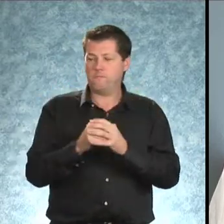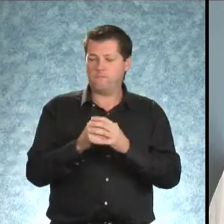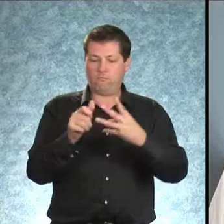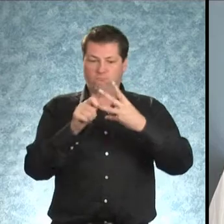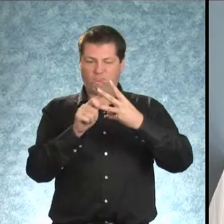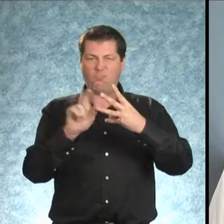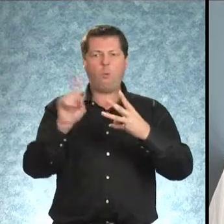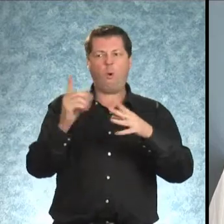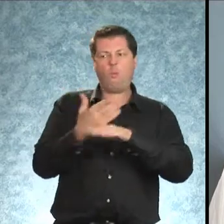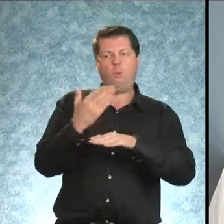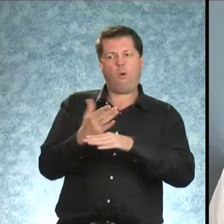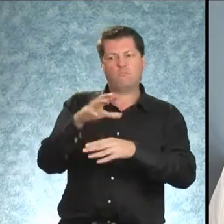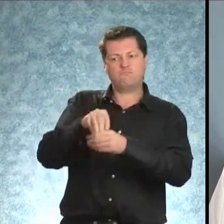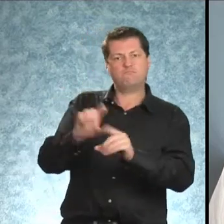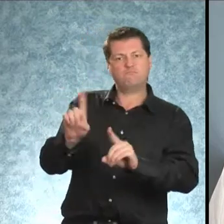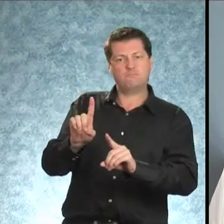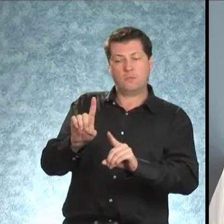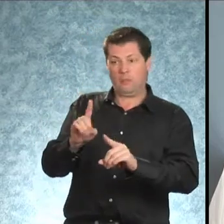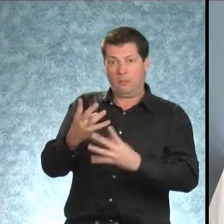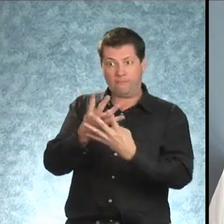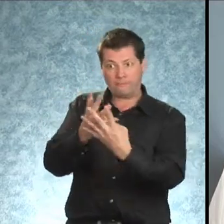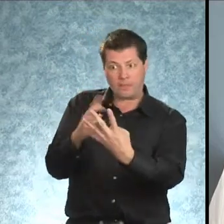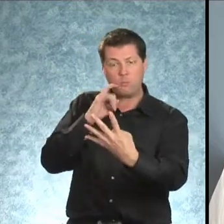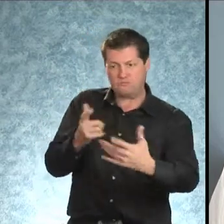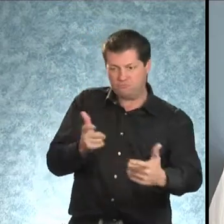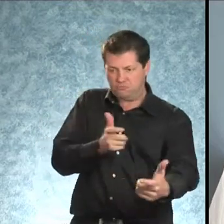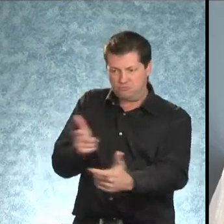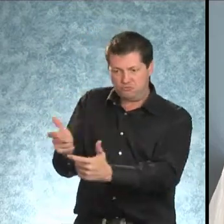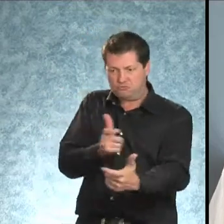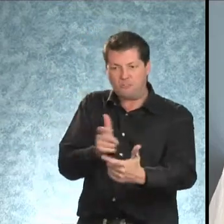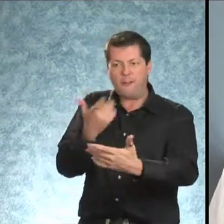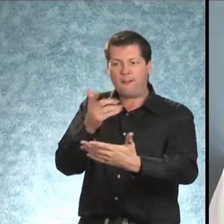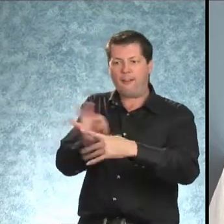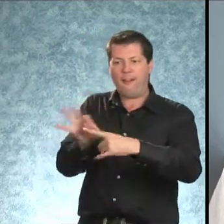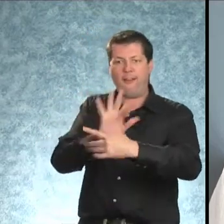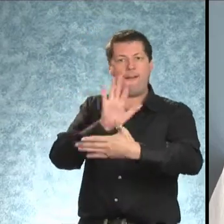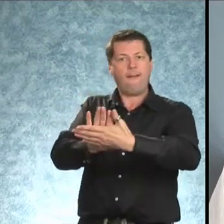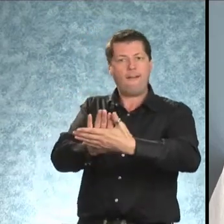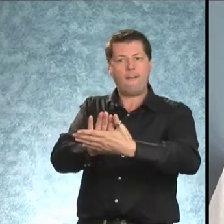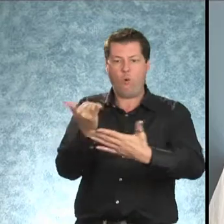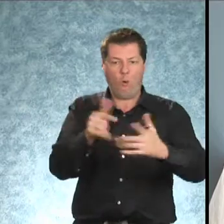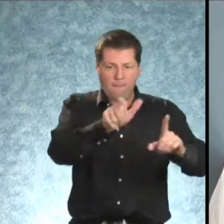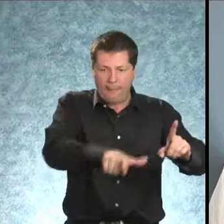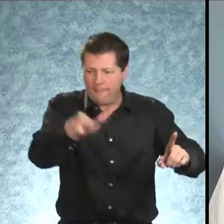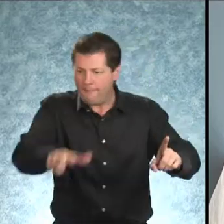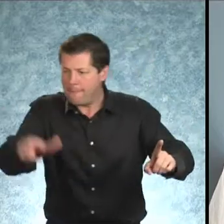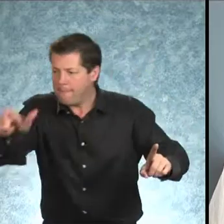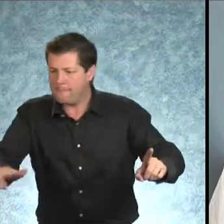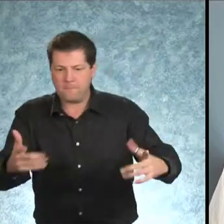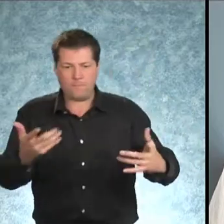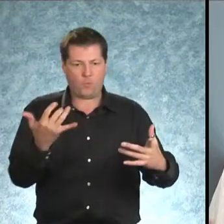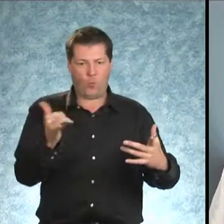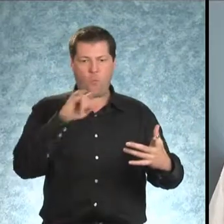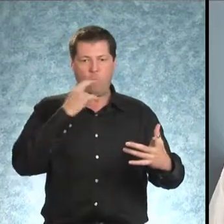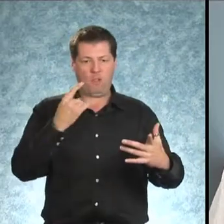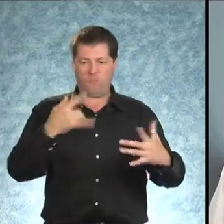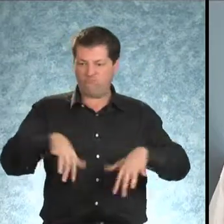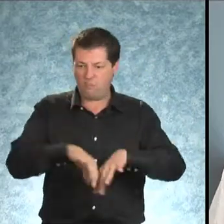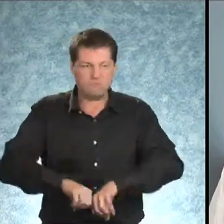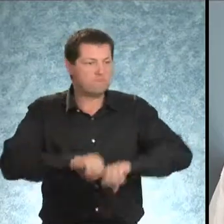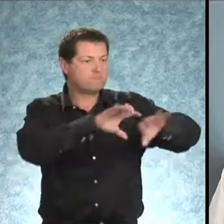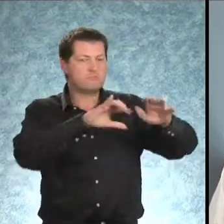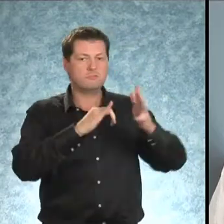type of work to be performed. Is the fence going to be colour bond? Is it going to be paling? Are the branches going to be removed by skip? These sort of